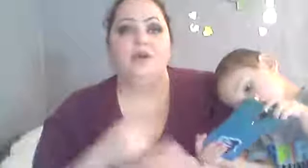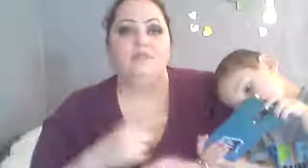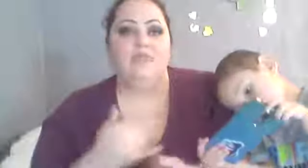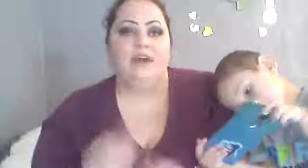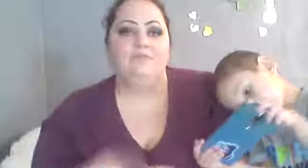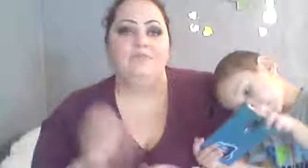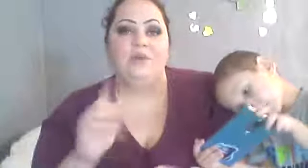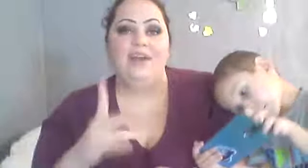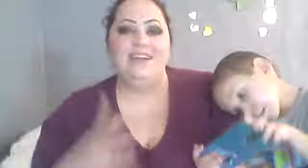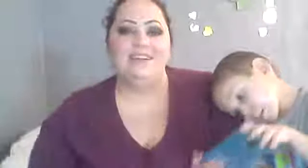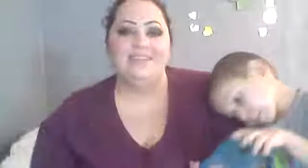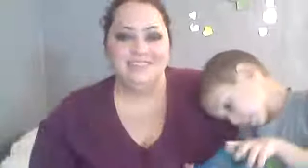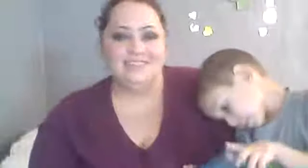that. Okay?